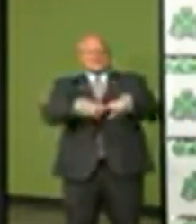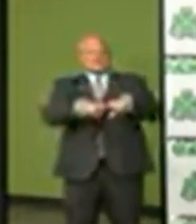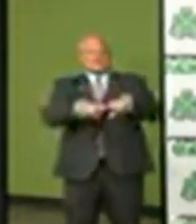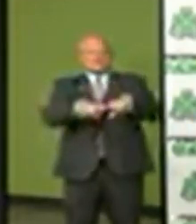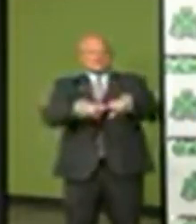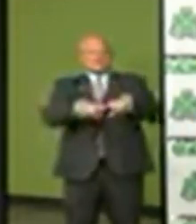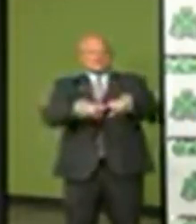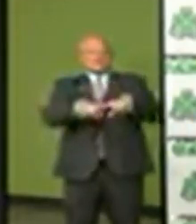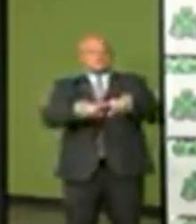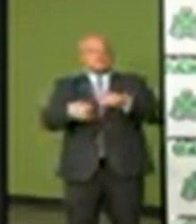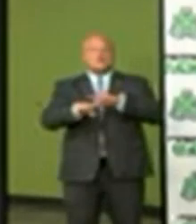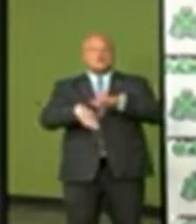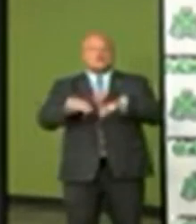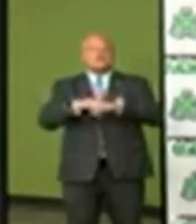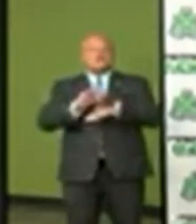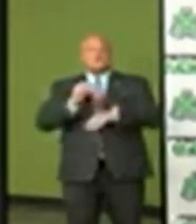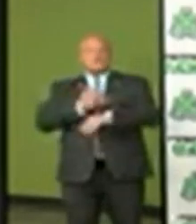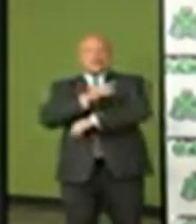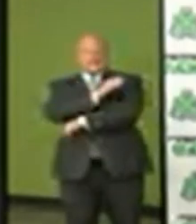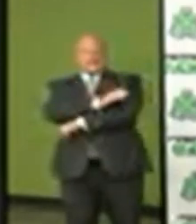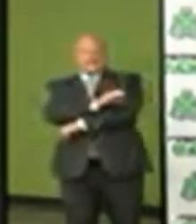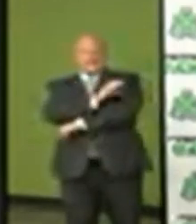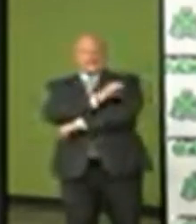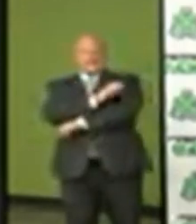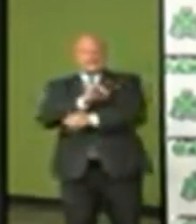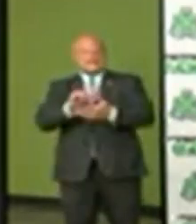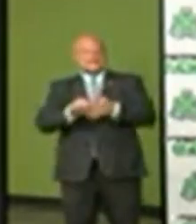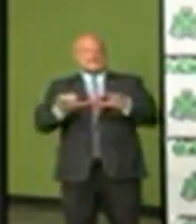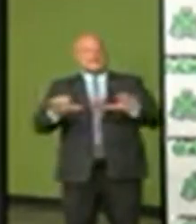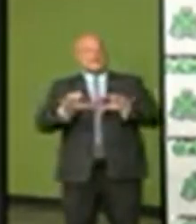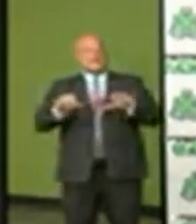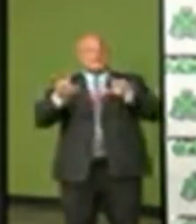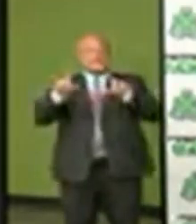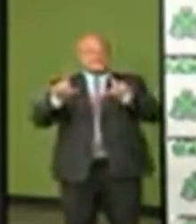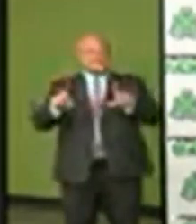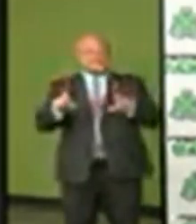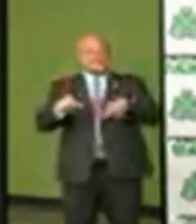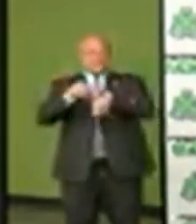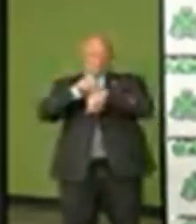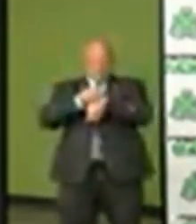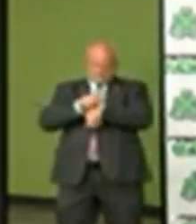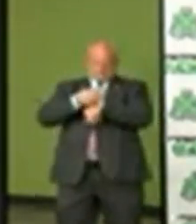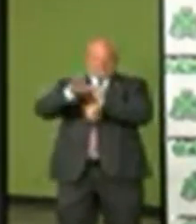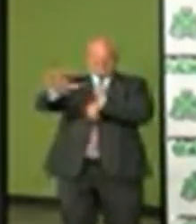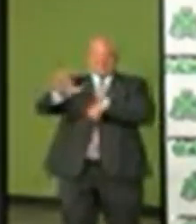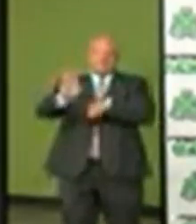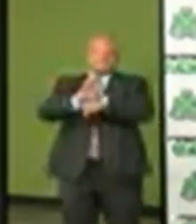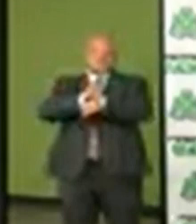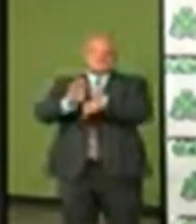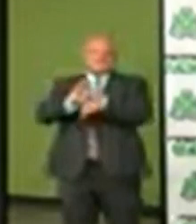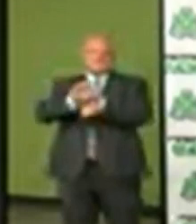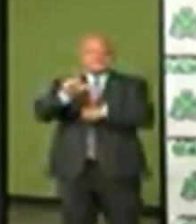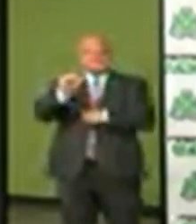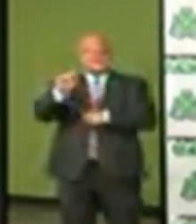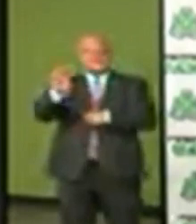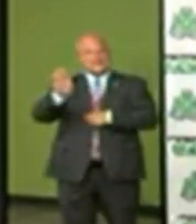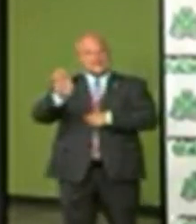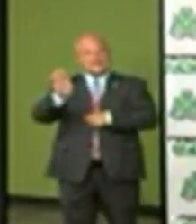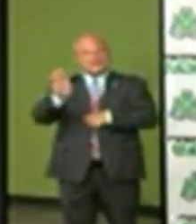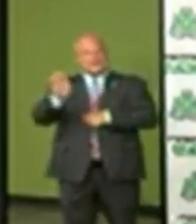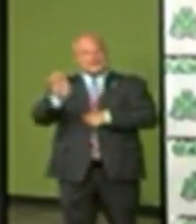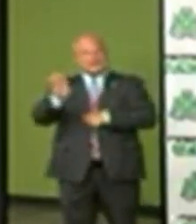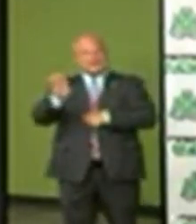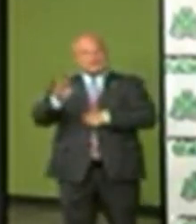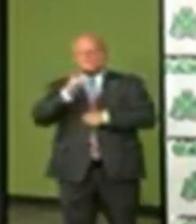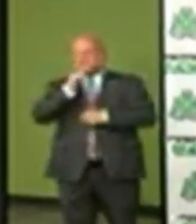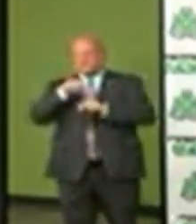is based upon our clinics that here that does the testing. They will send it off to a commercial lab if they don't